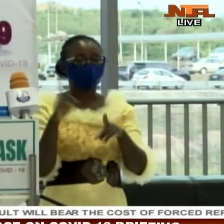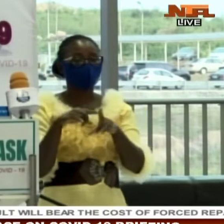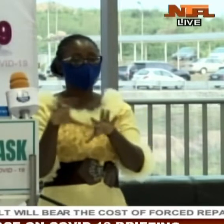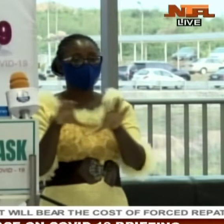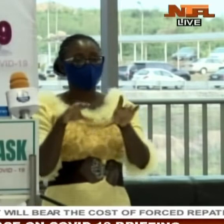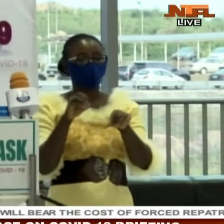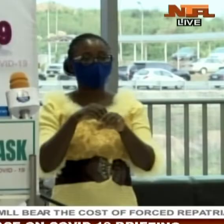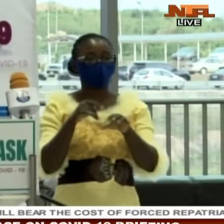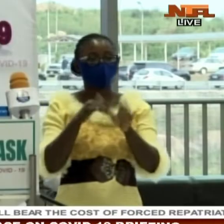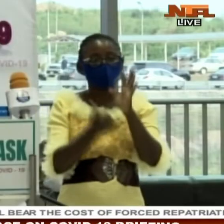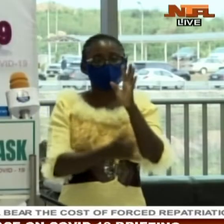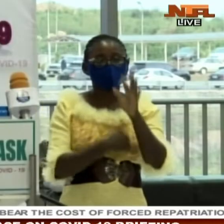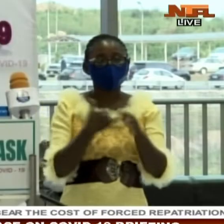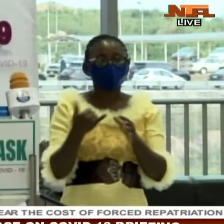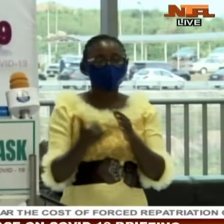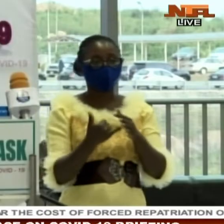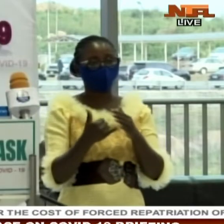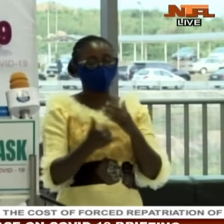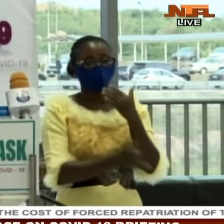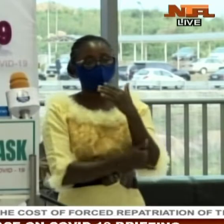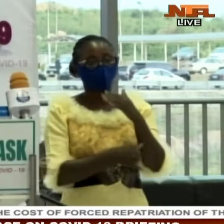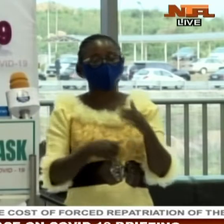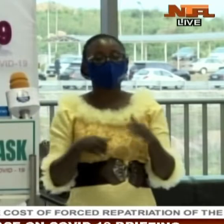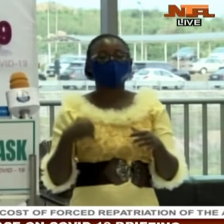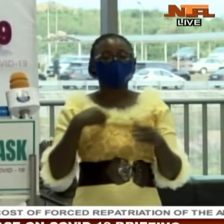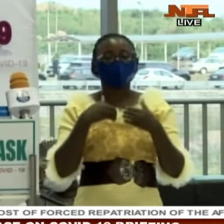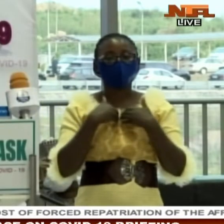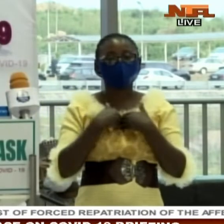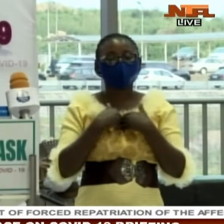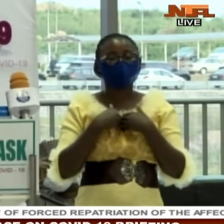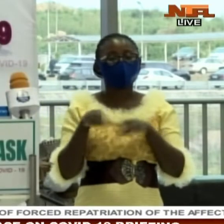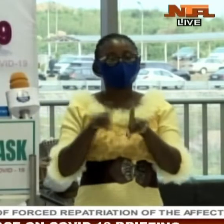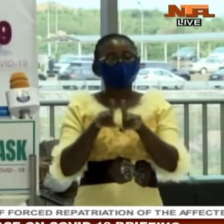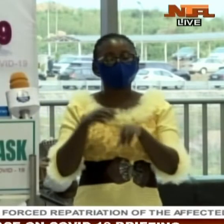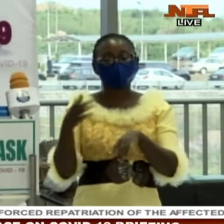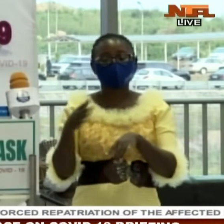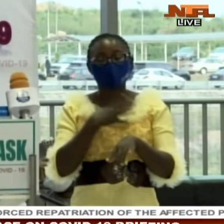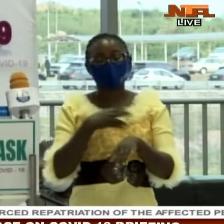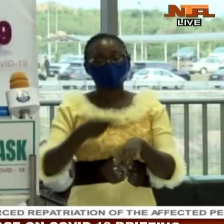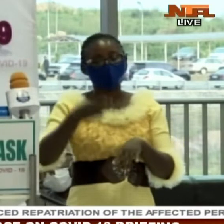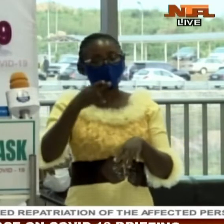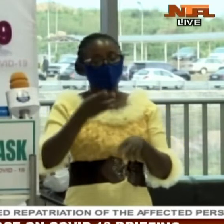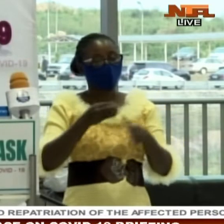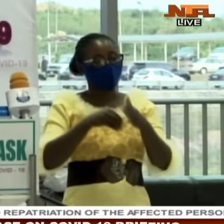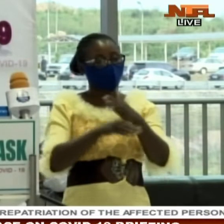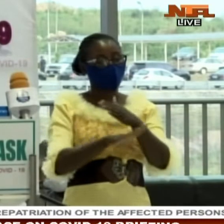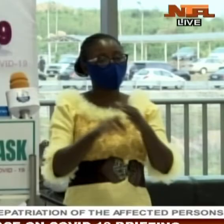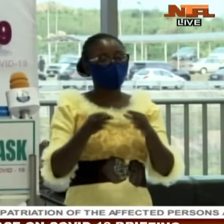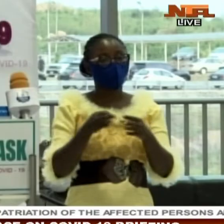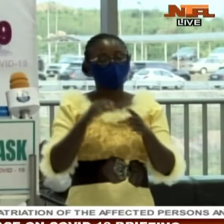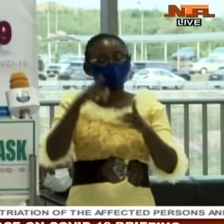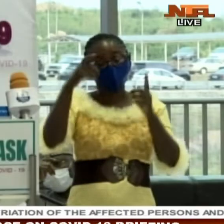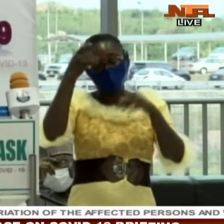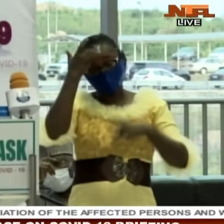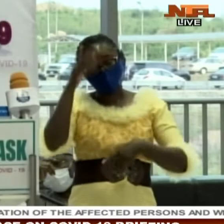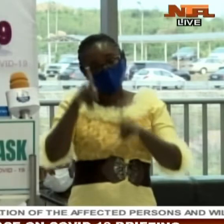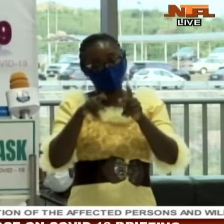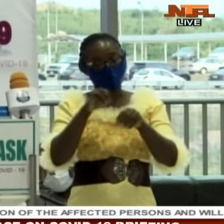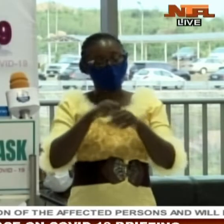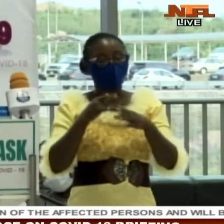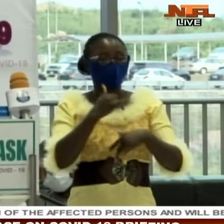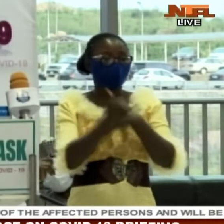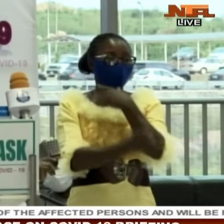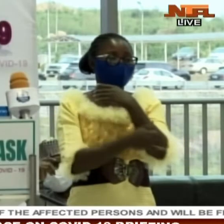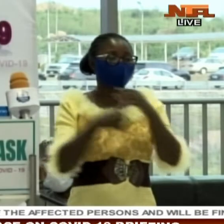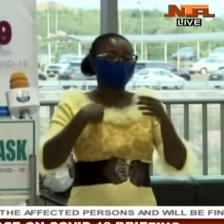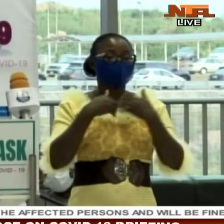have had a relatively high level of importation of cases into the country over the last 4 or 5 months. We've met